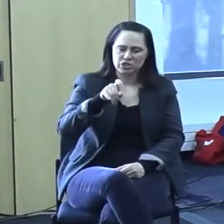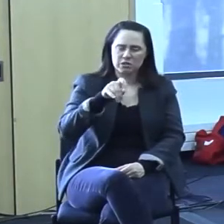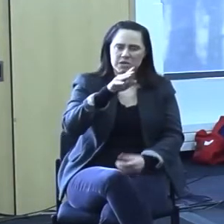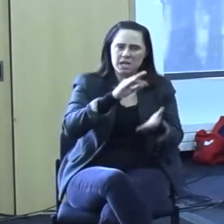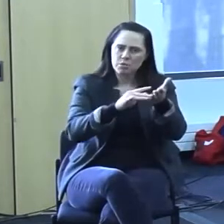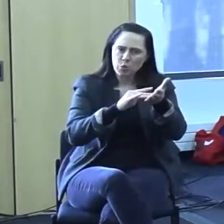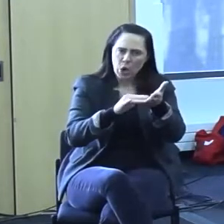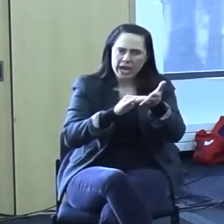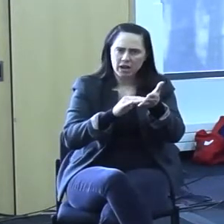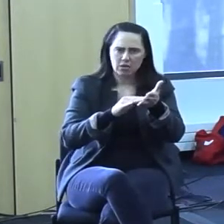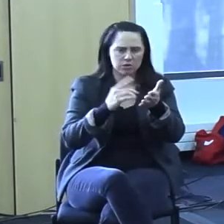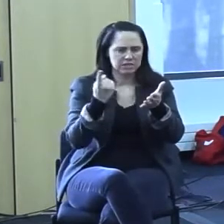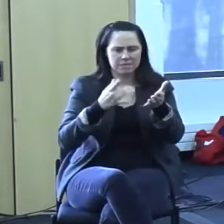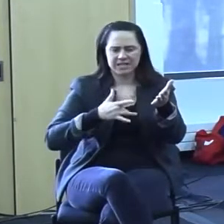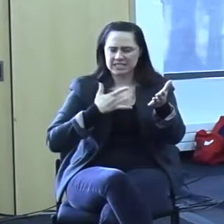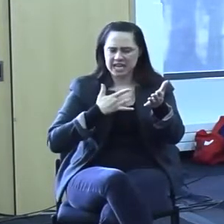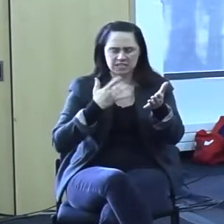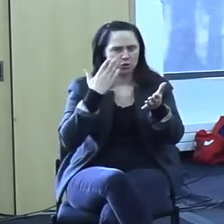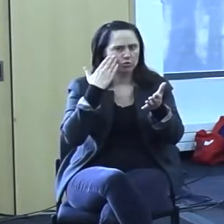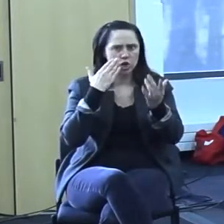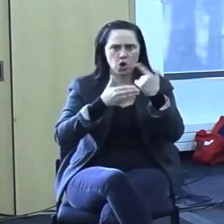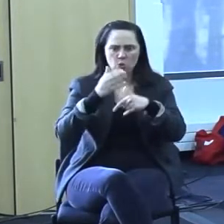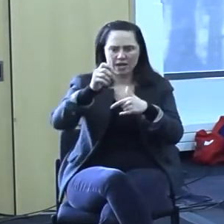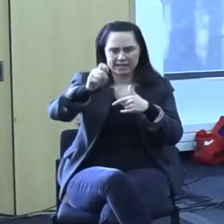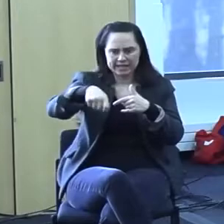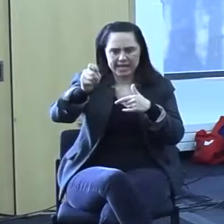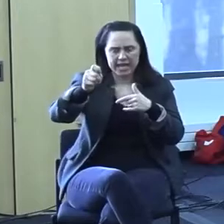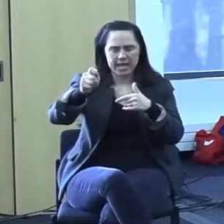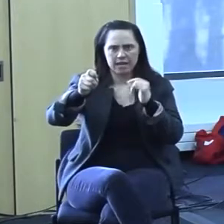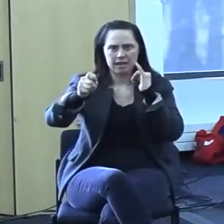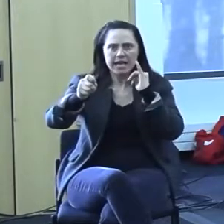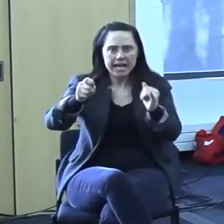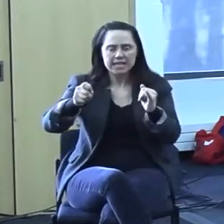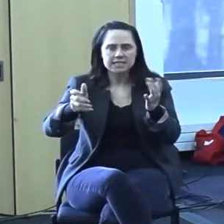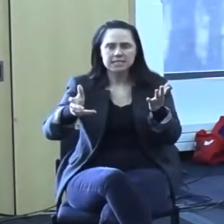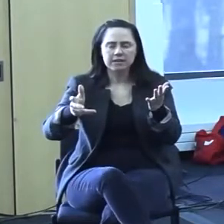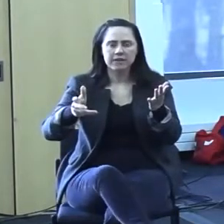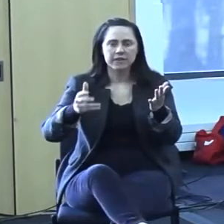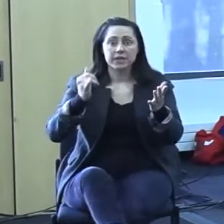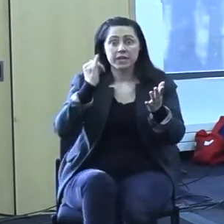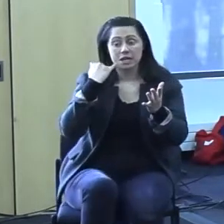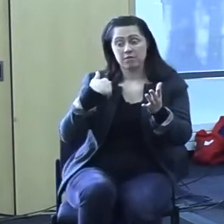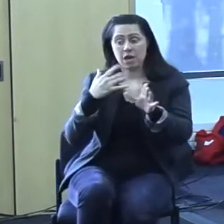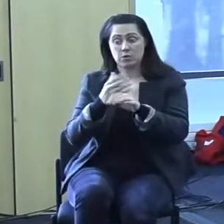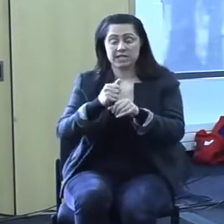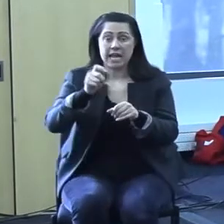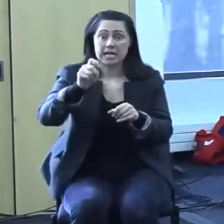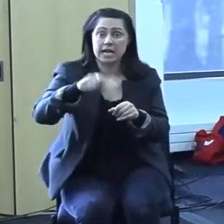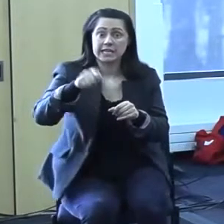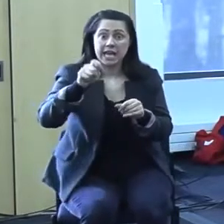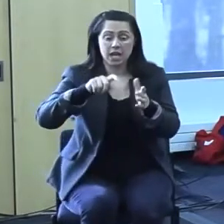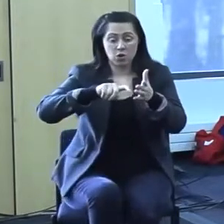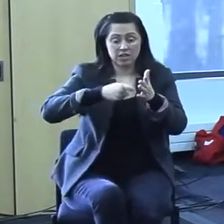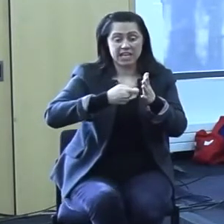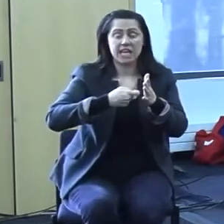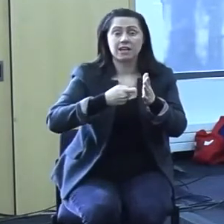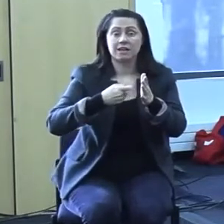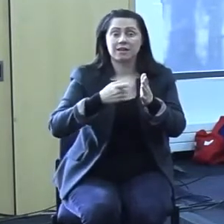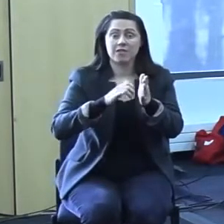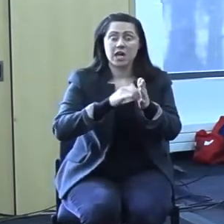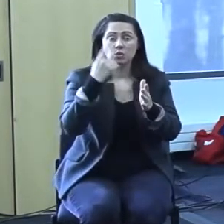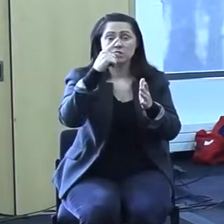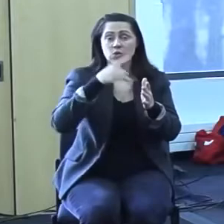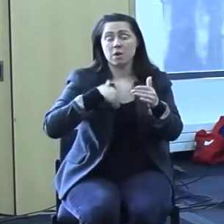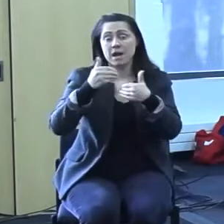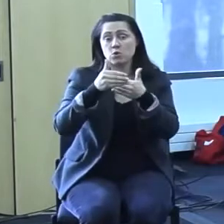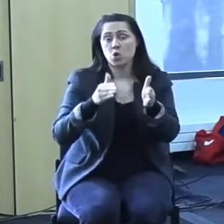know like what key, like if I were to get a key that it was for